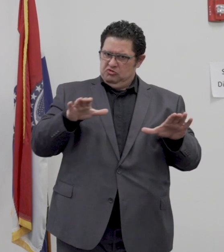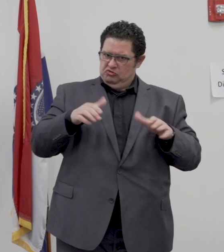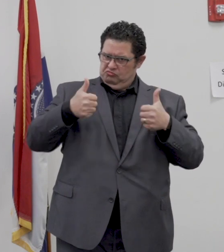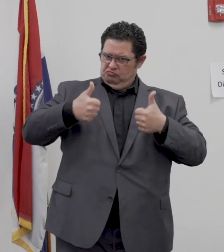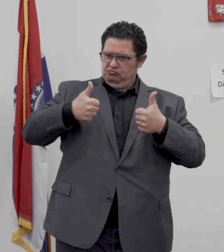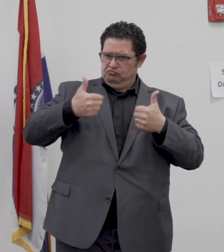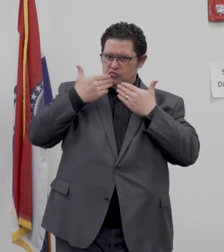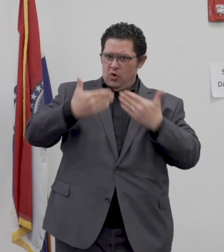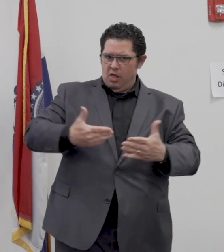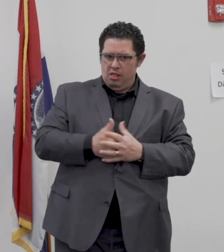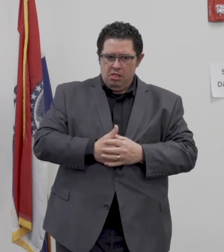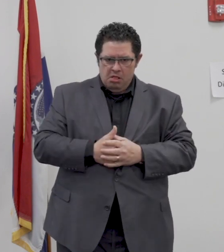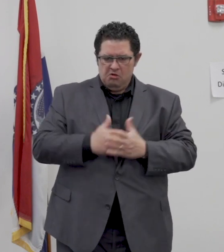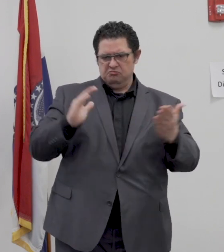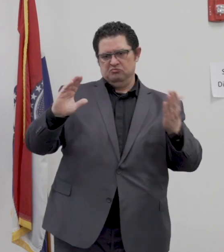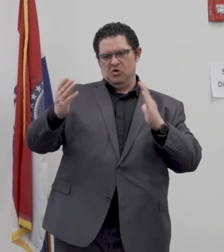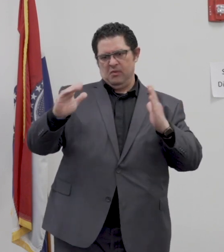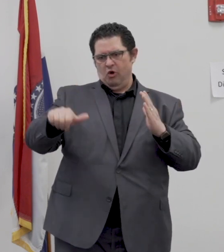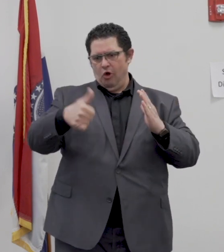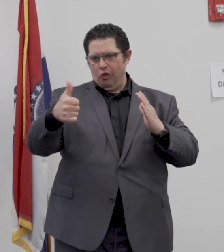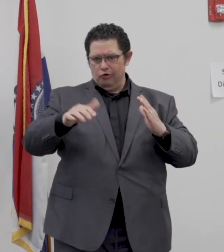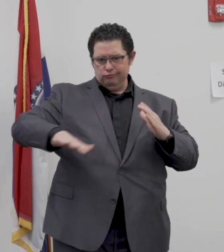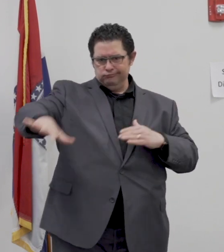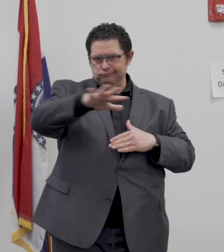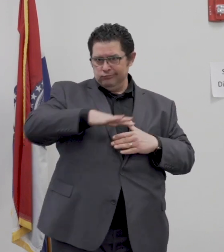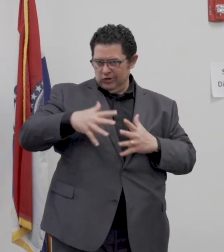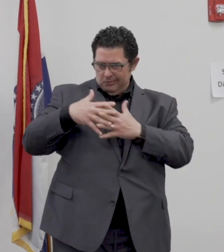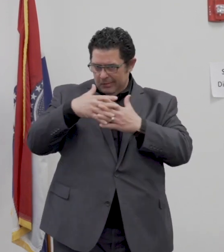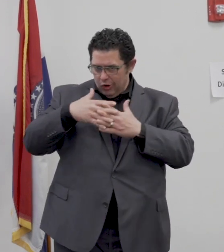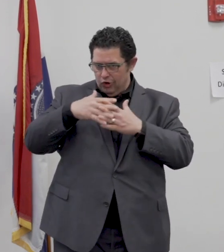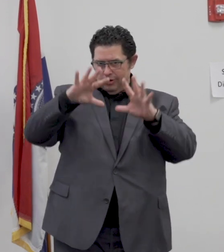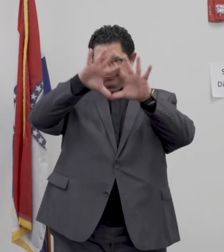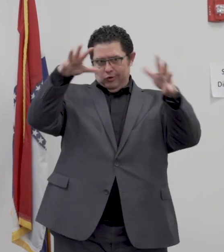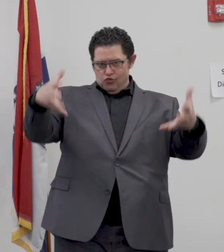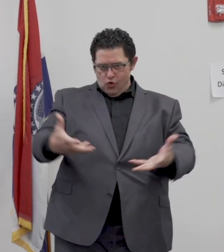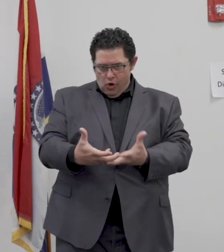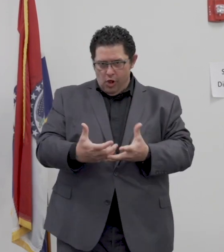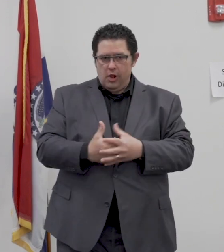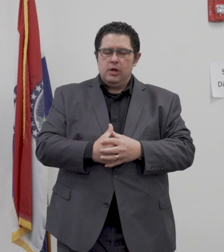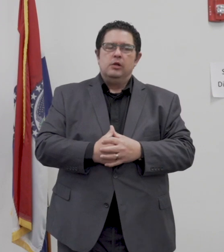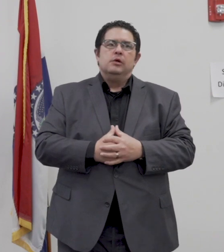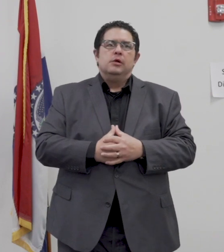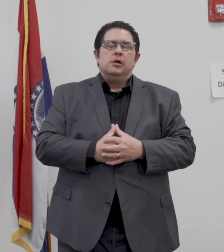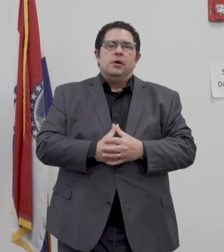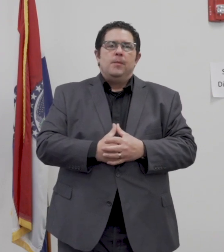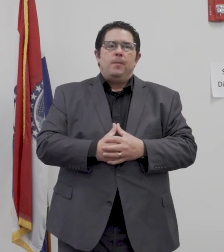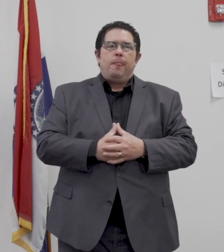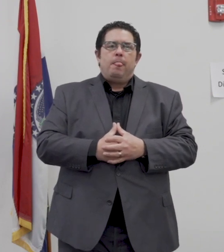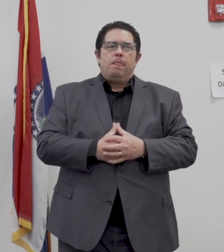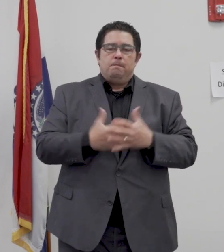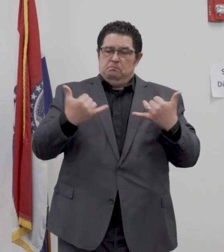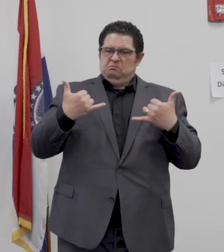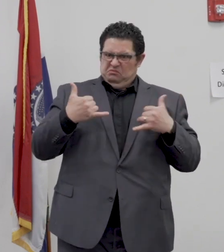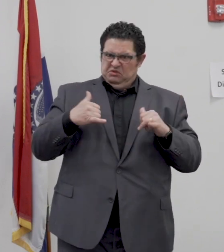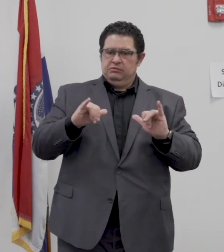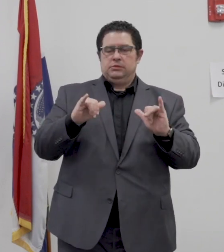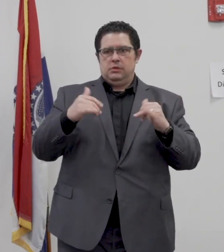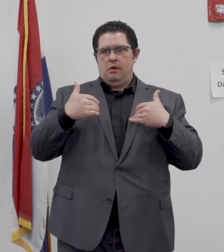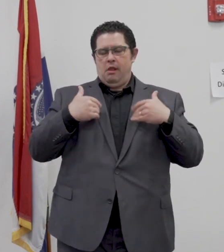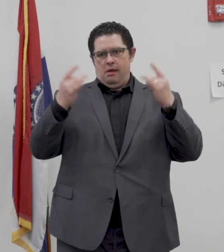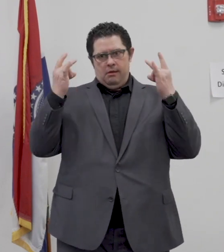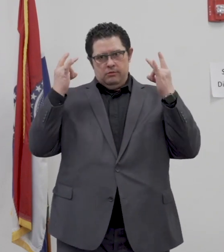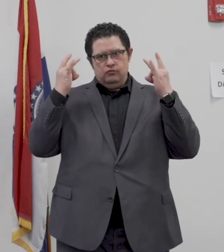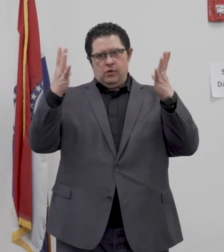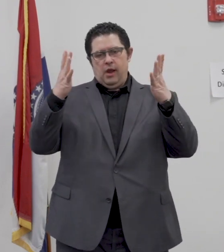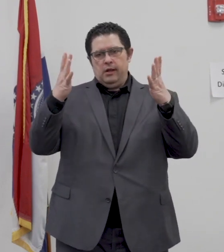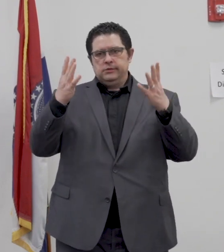compared to other parts of the country and other parts of the world. We have still had tragic number of